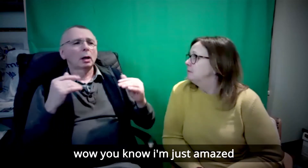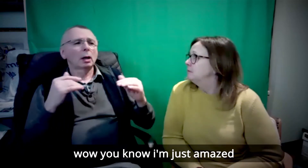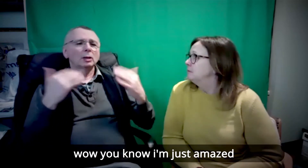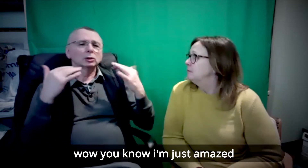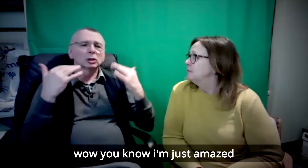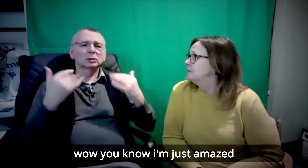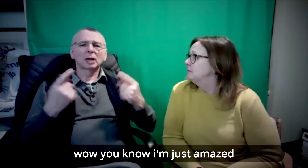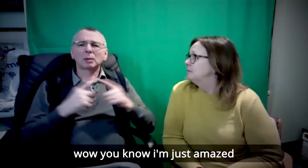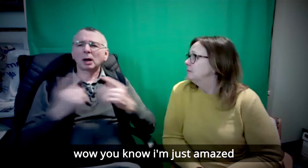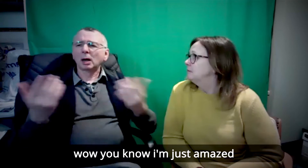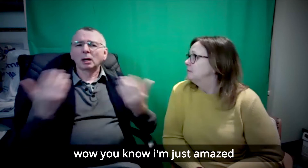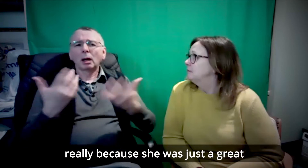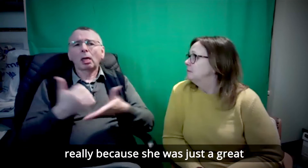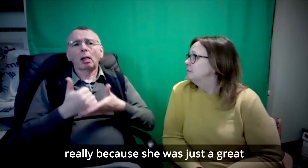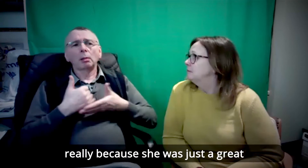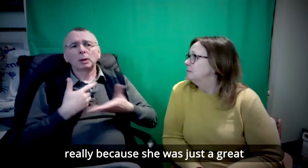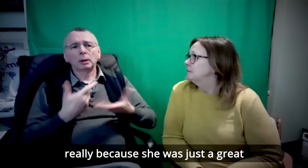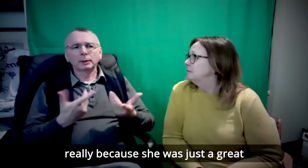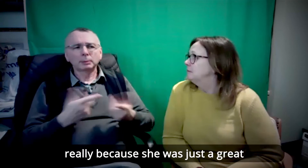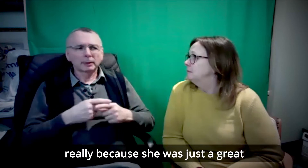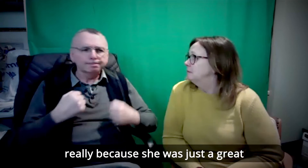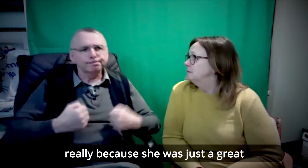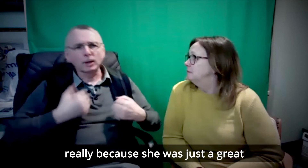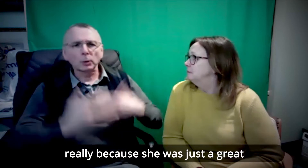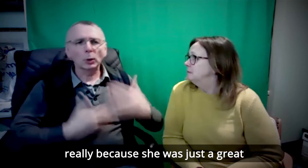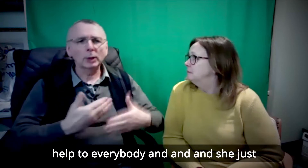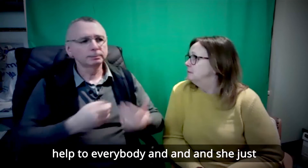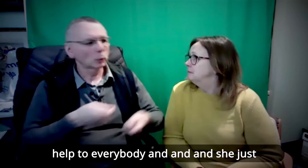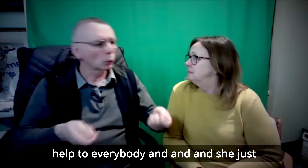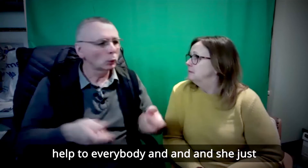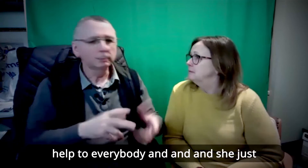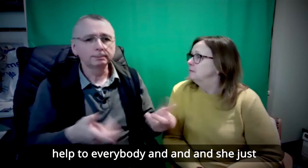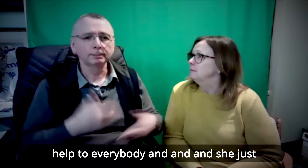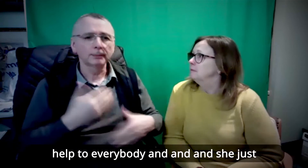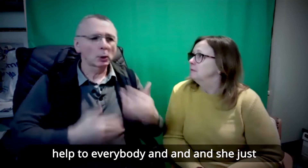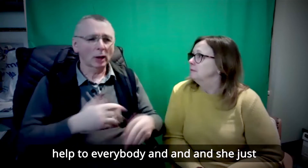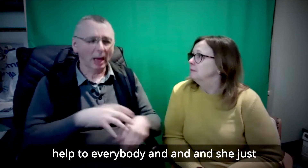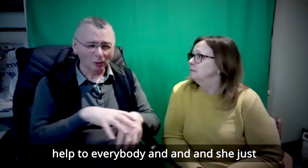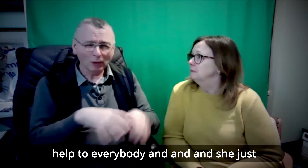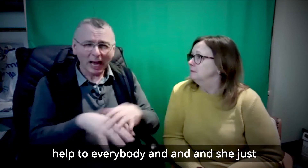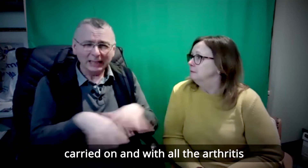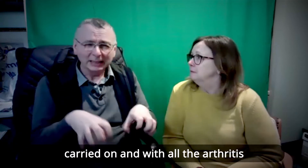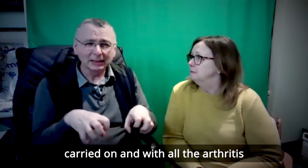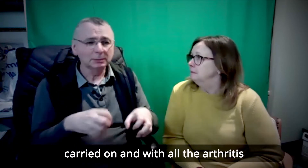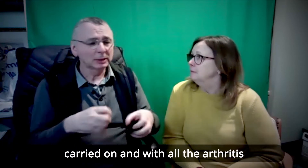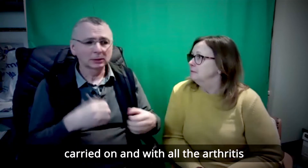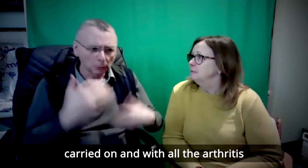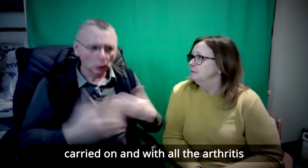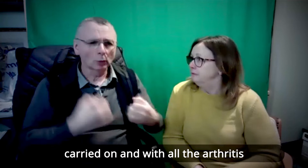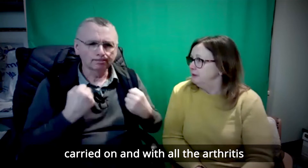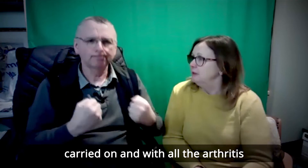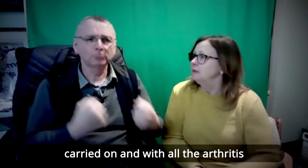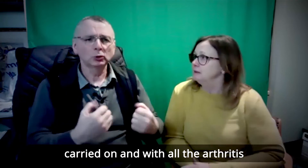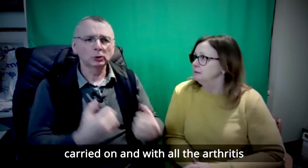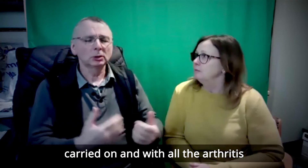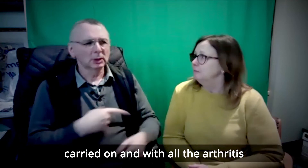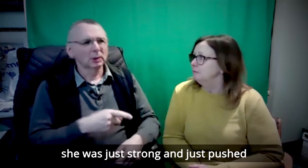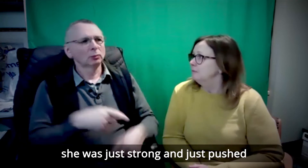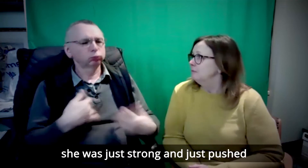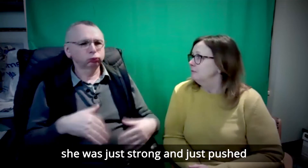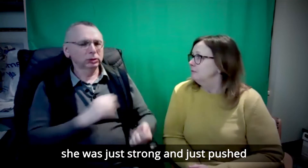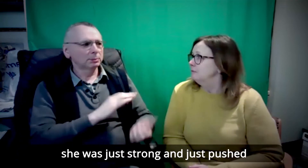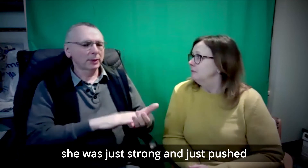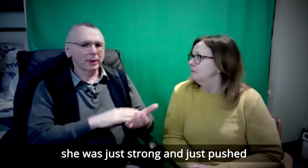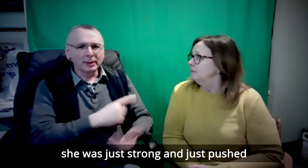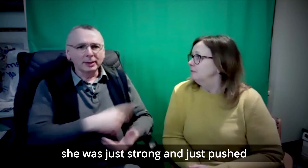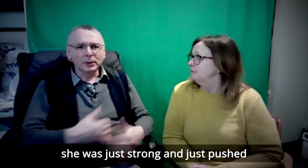know, I'm just amazed, really, because she was just a great help to everybody, and she just carried on, and with all the arthritis, she was